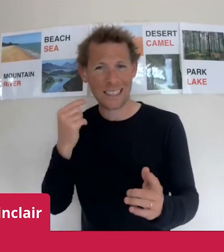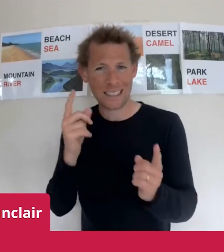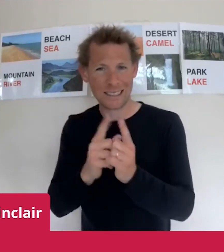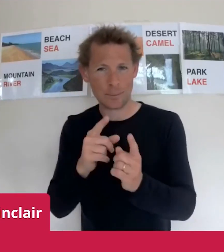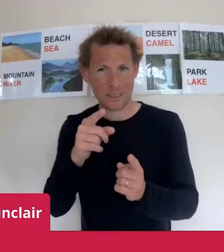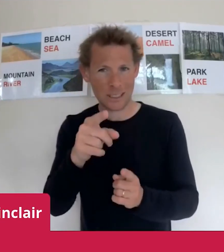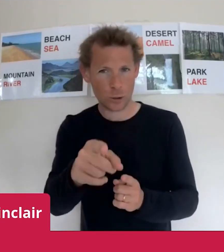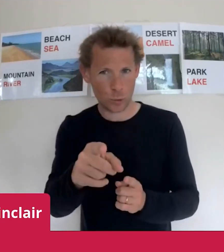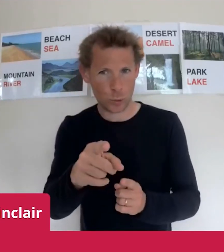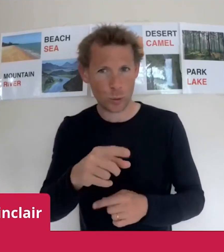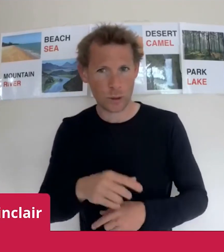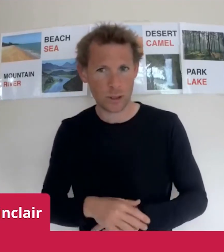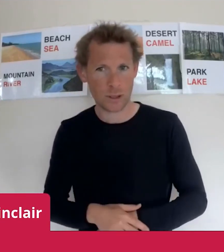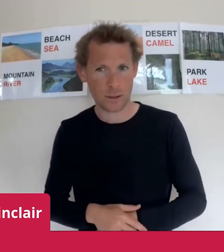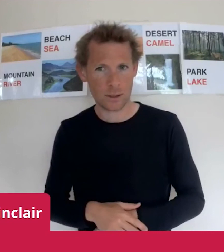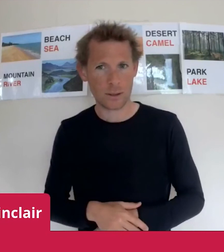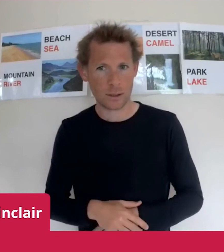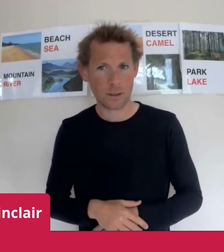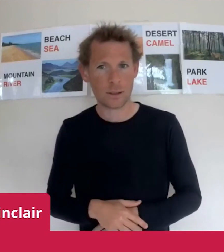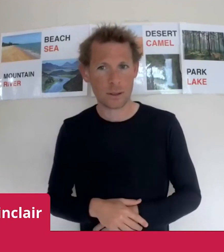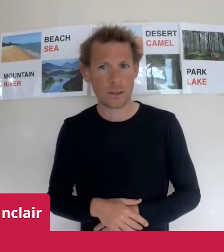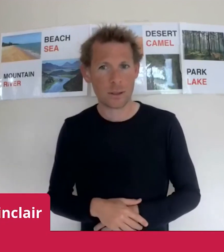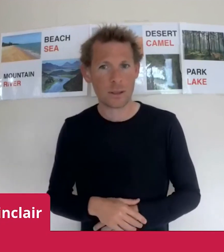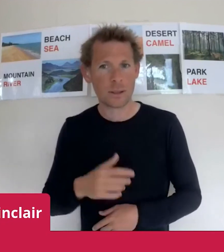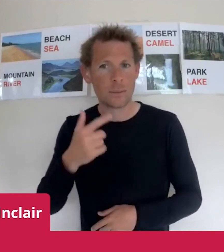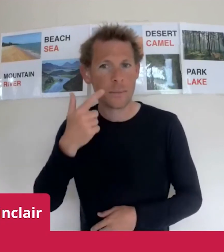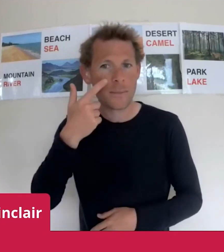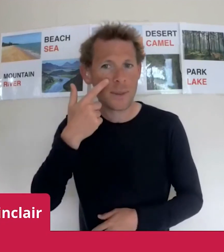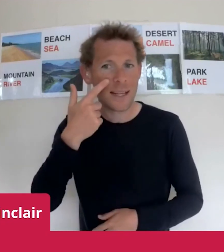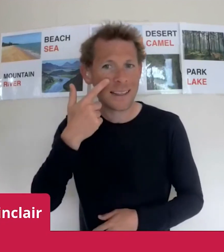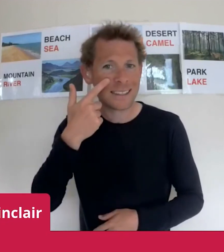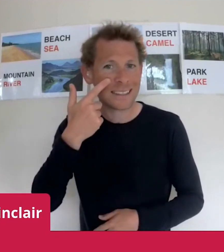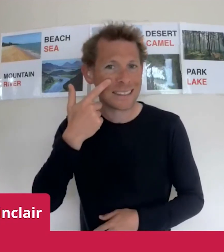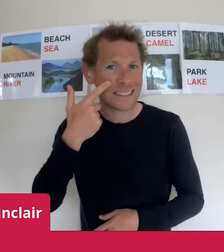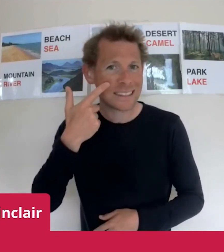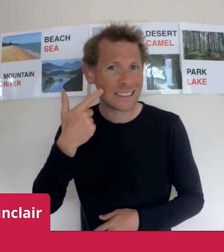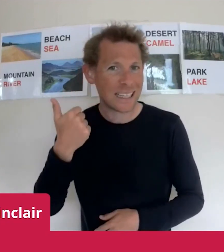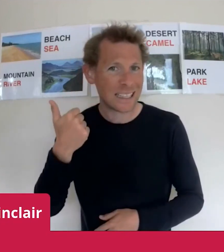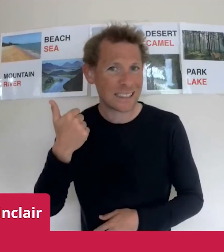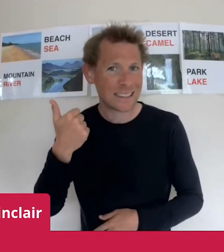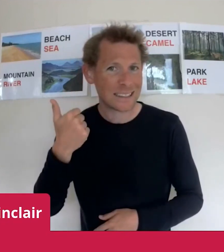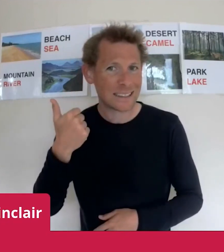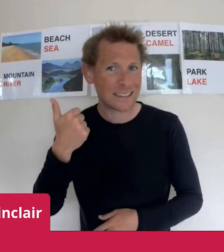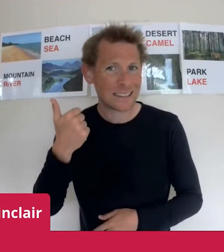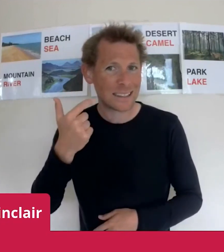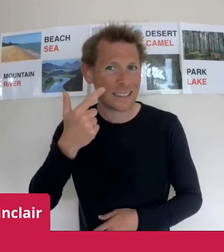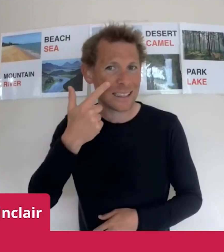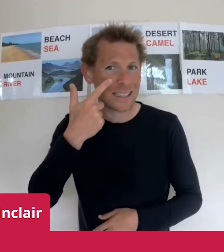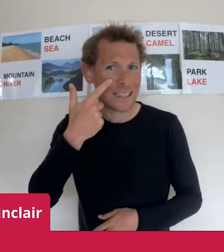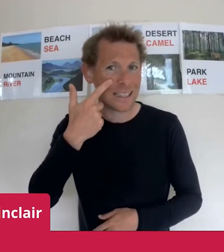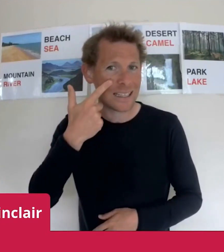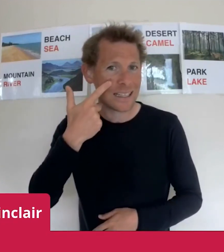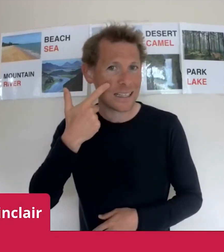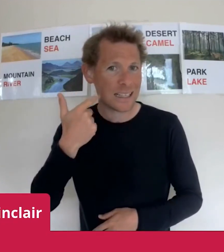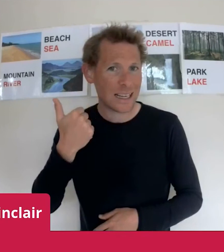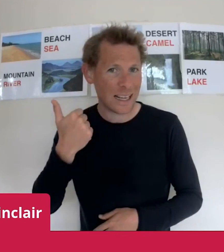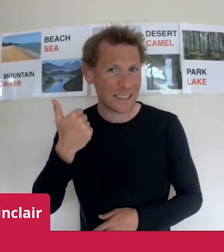the Northern Ireland sign is nice to meet you. So this is nice,